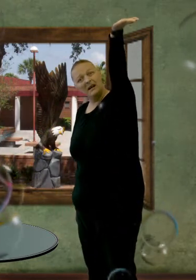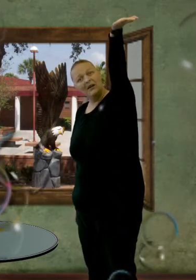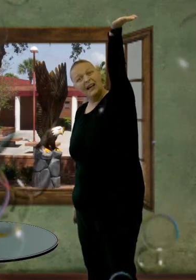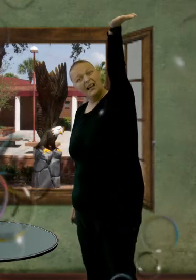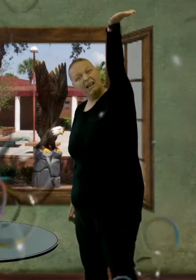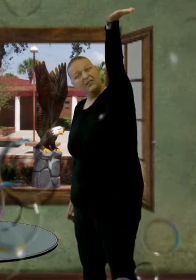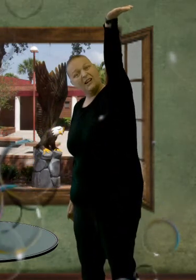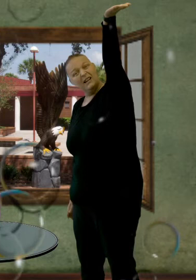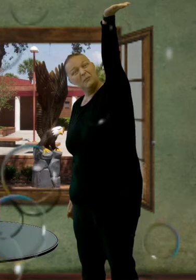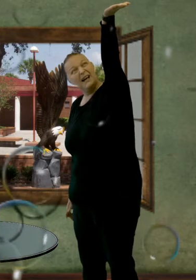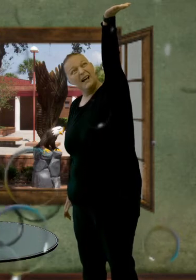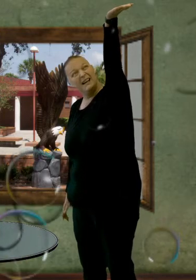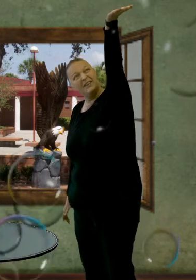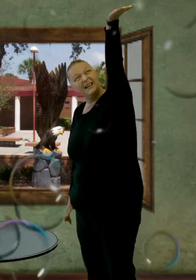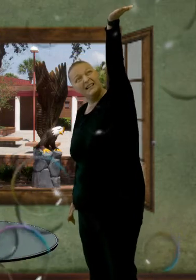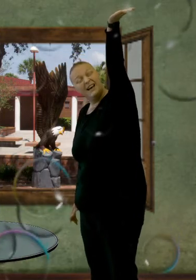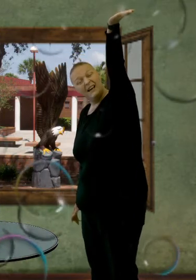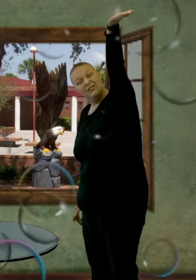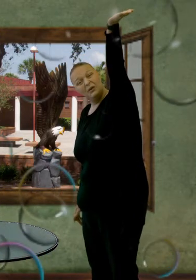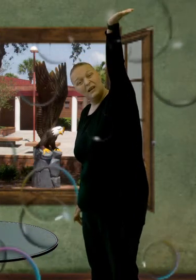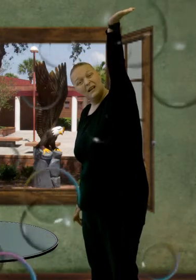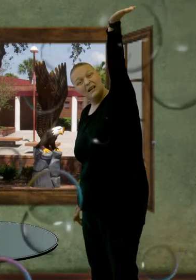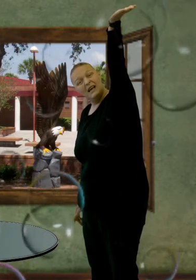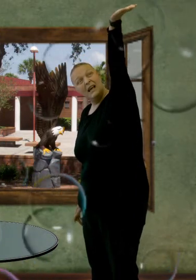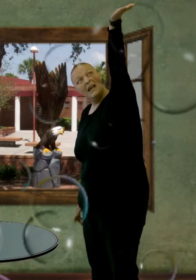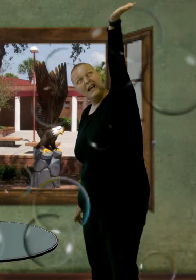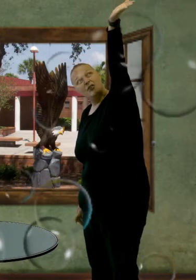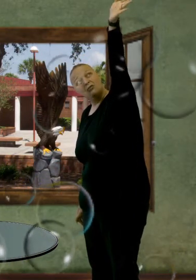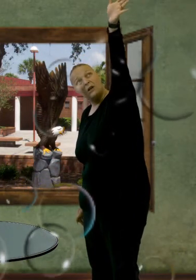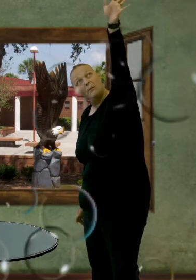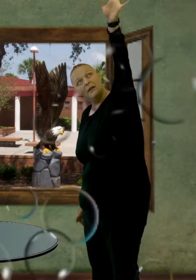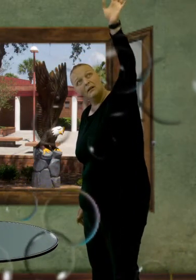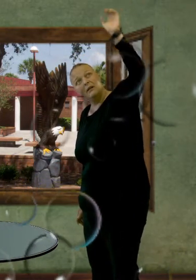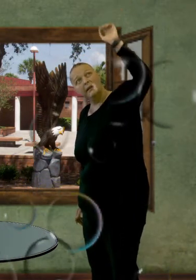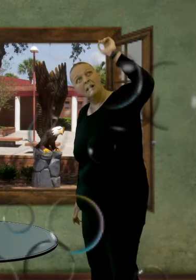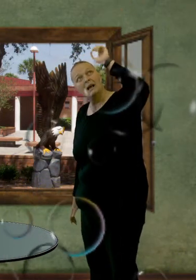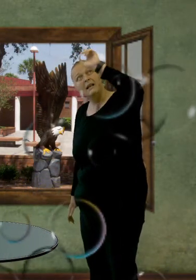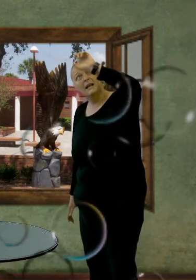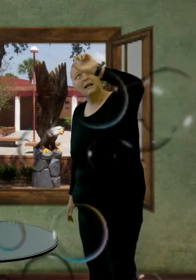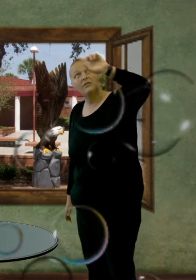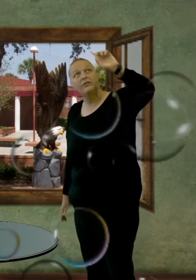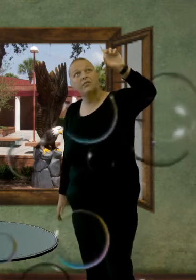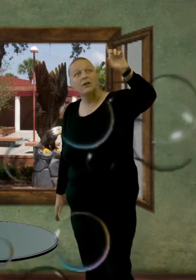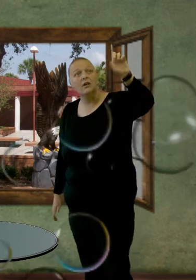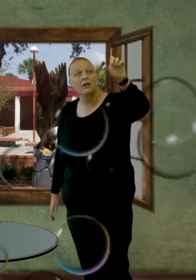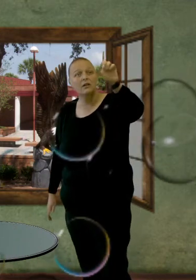air, even a little bit higher, as high as you can get it, and drop it, and let it fall to